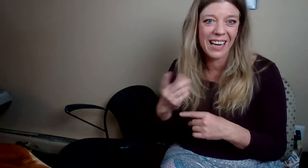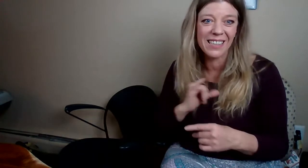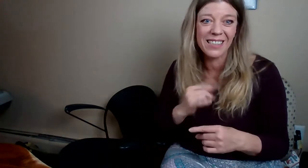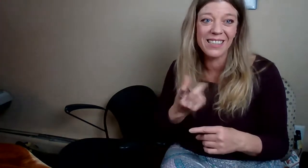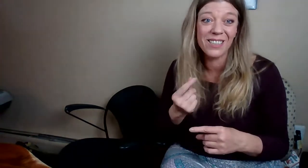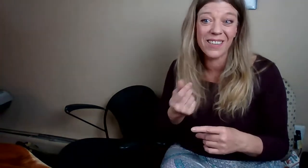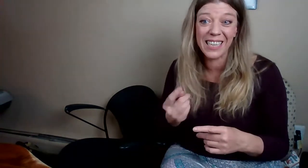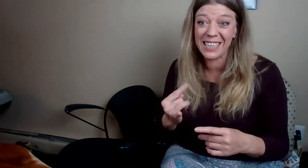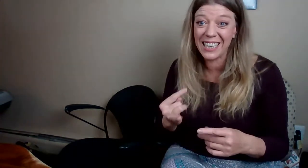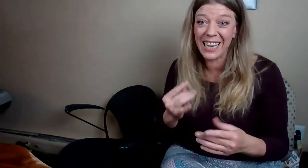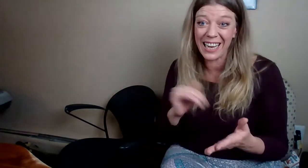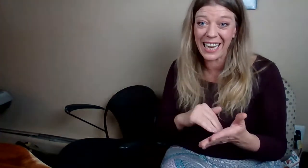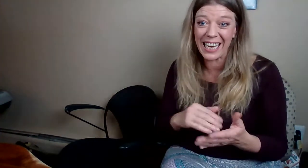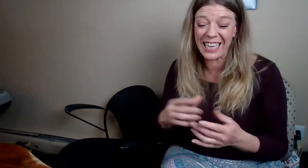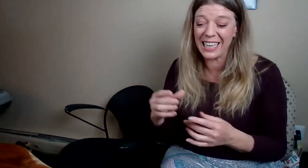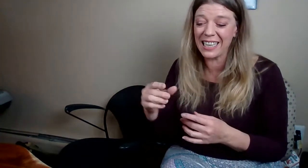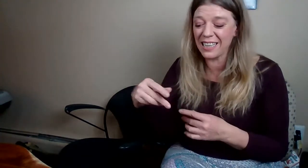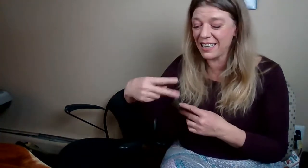I'll do it again.